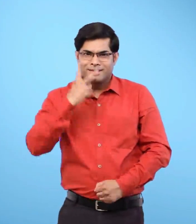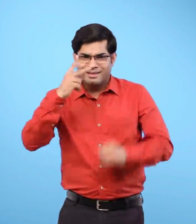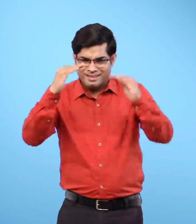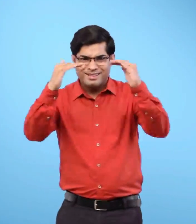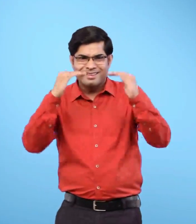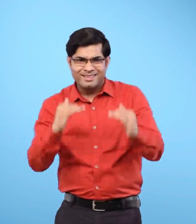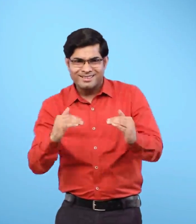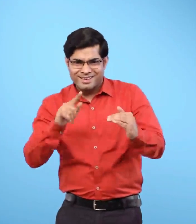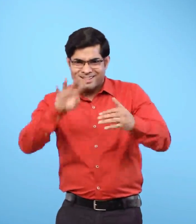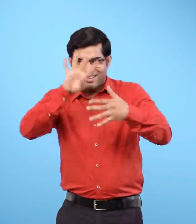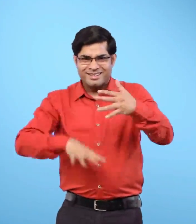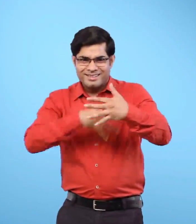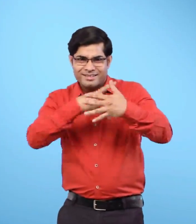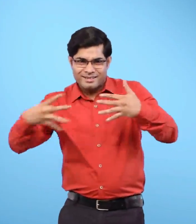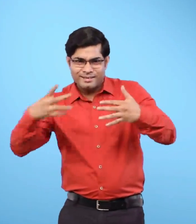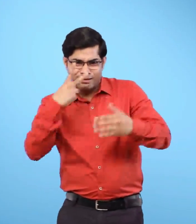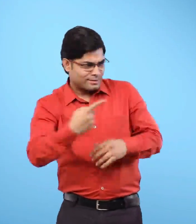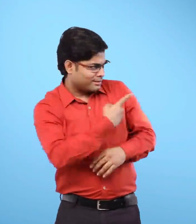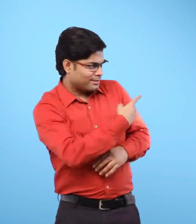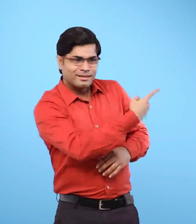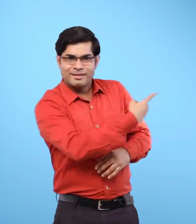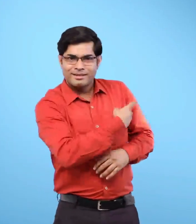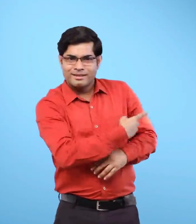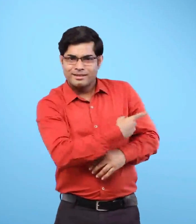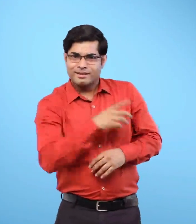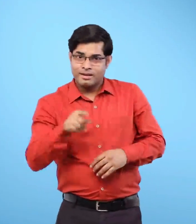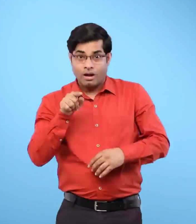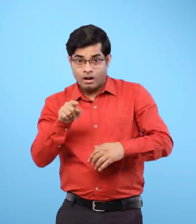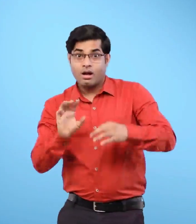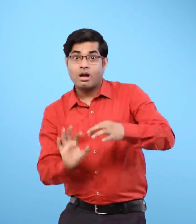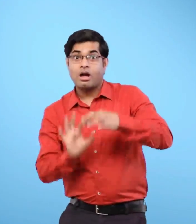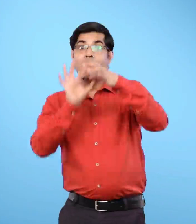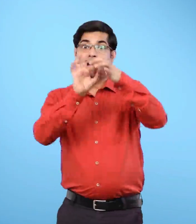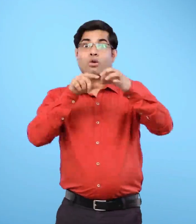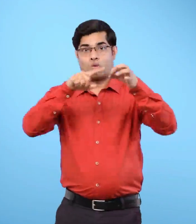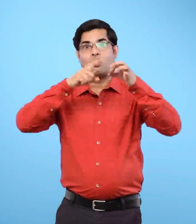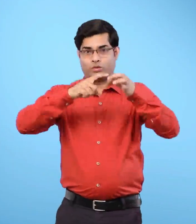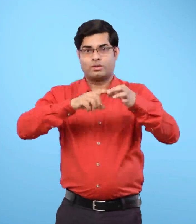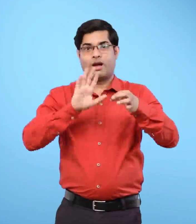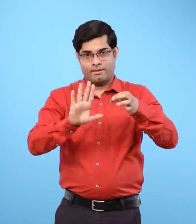Which fruits and vegetables are seen a lot in the market in these months?